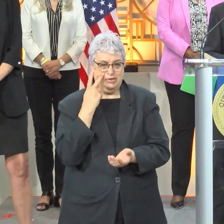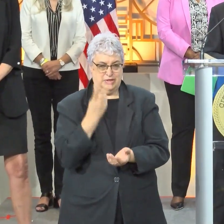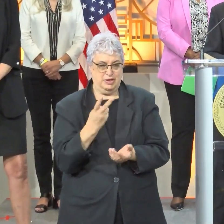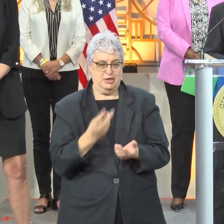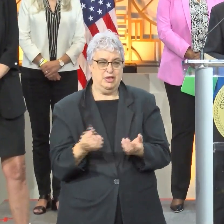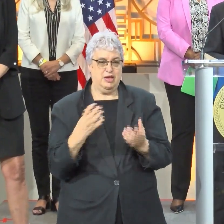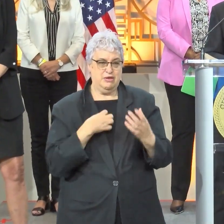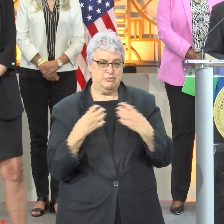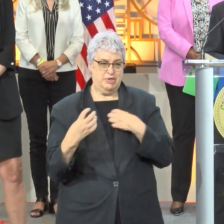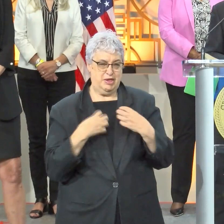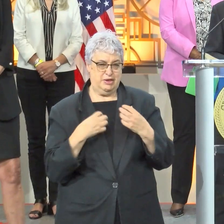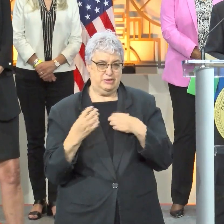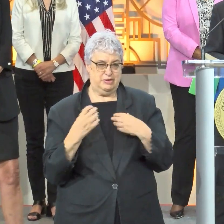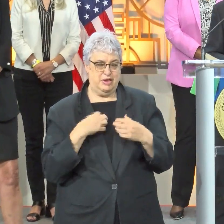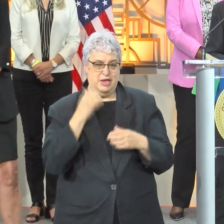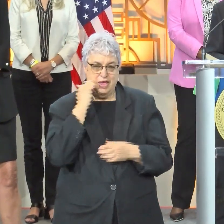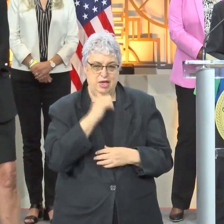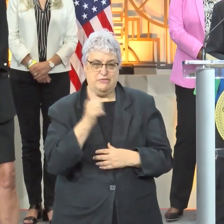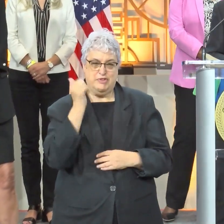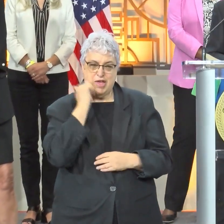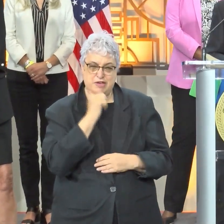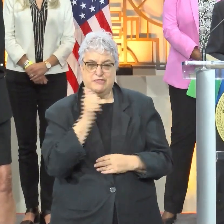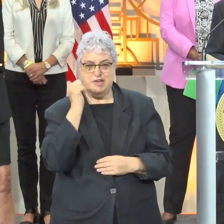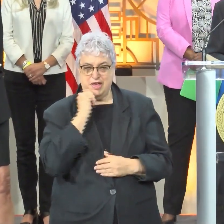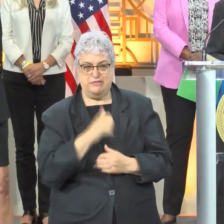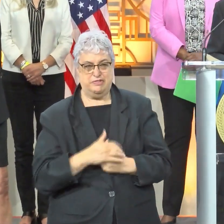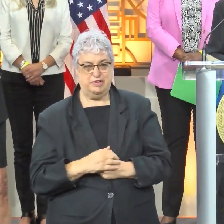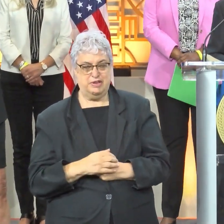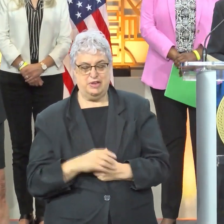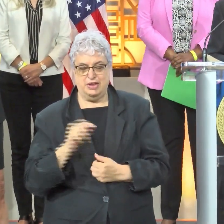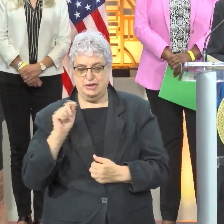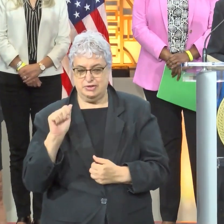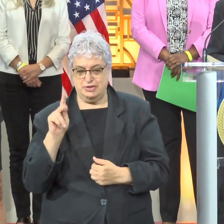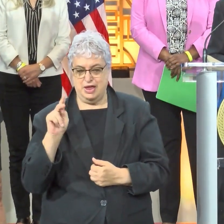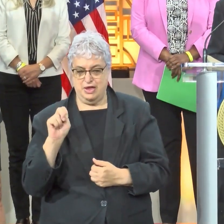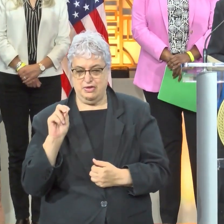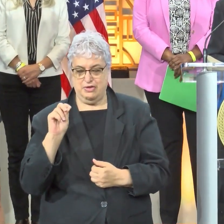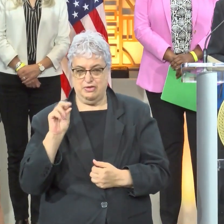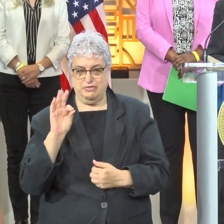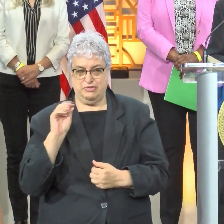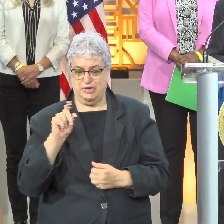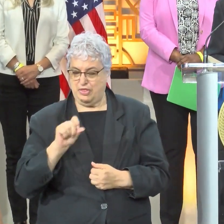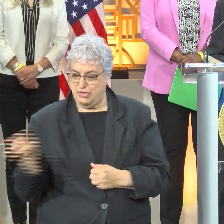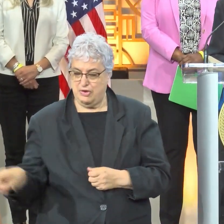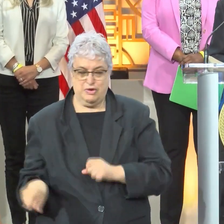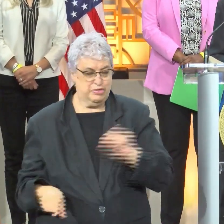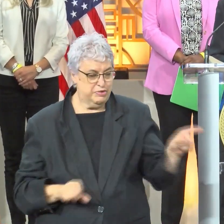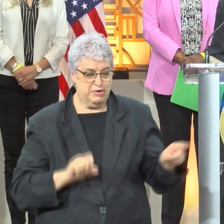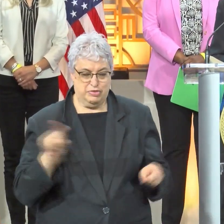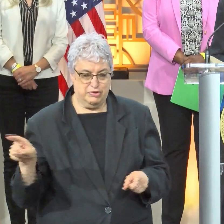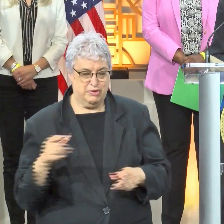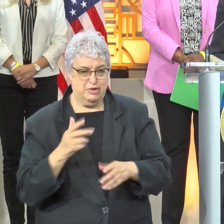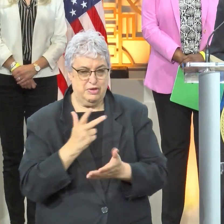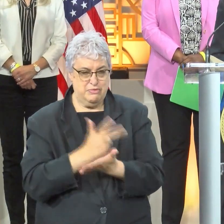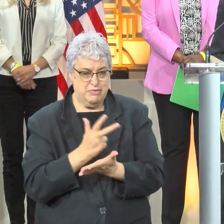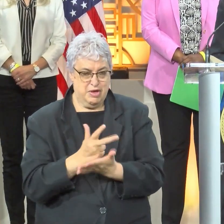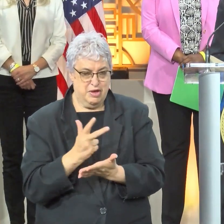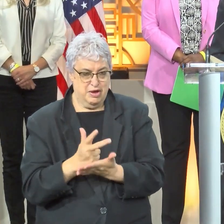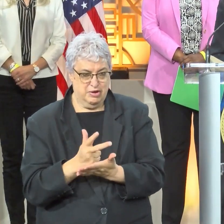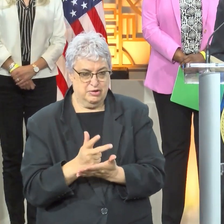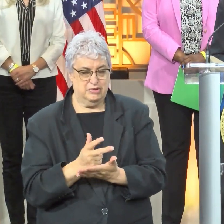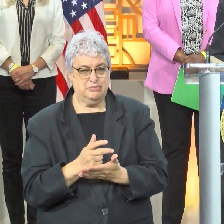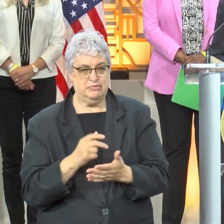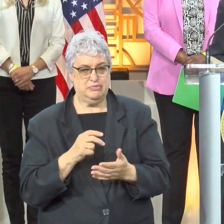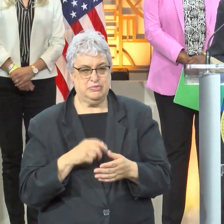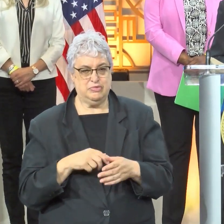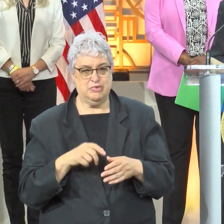getting complaints almost on a daily basis. Takeout, food waste thrown from cars, left in parks, or at